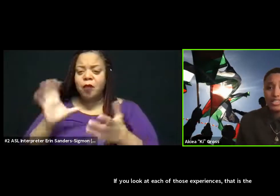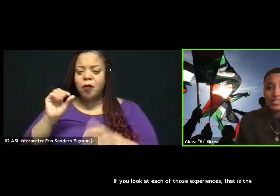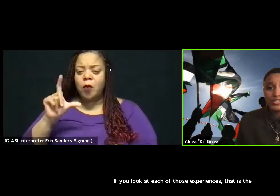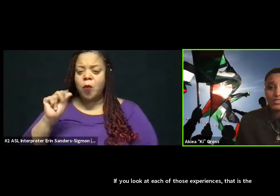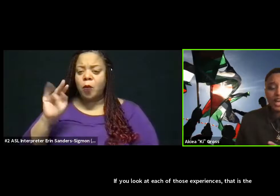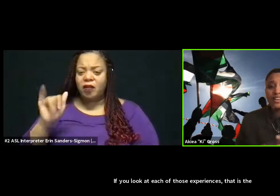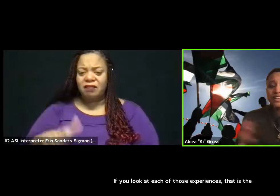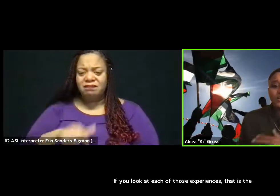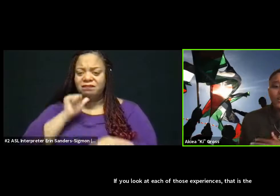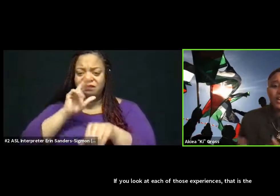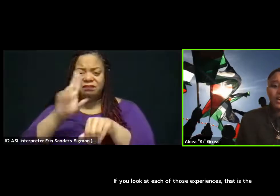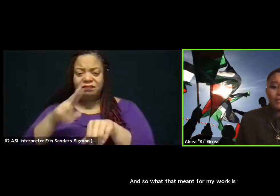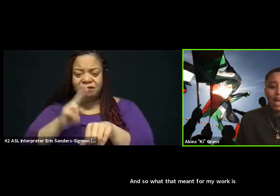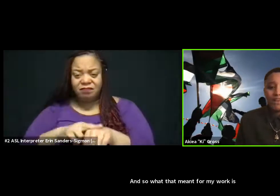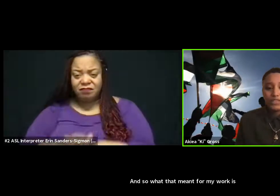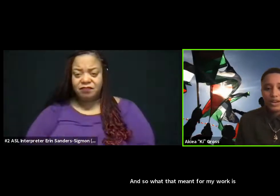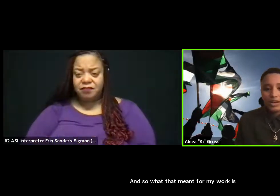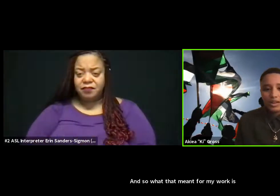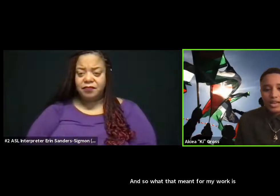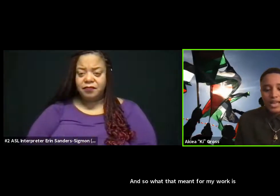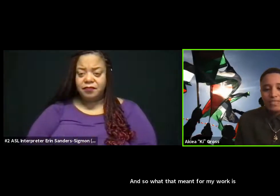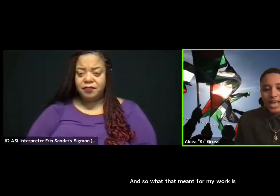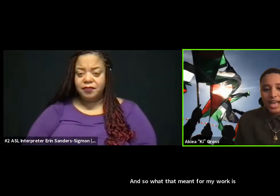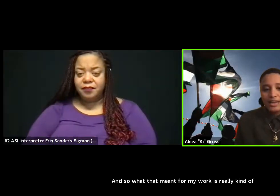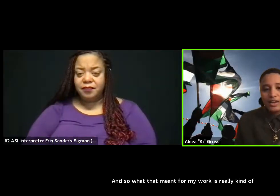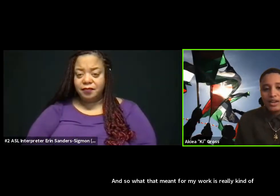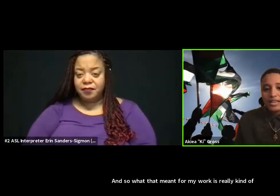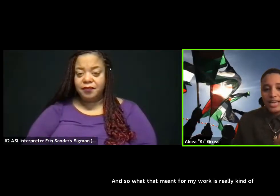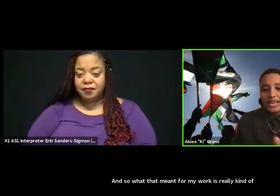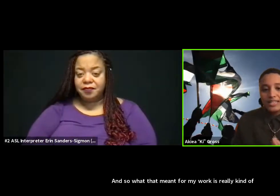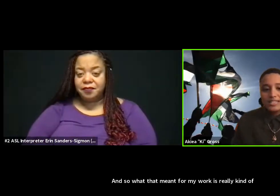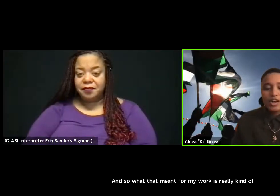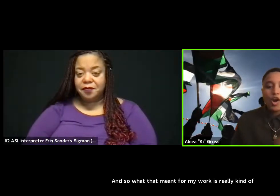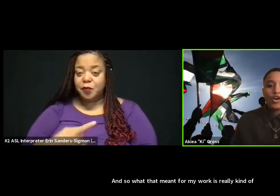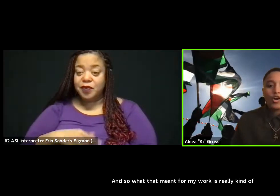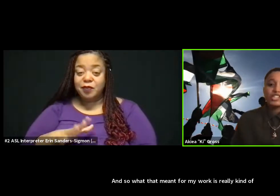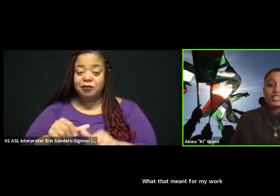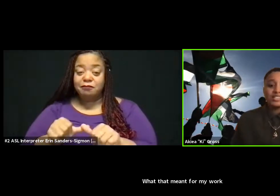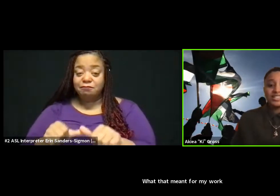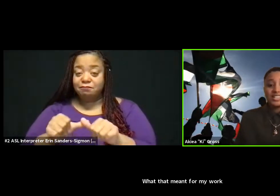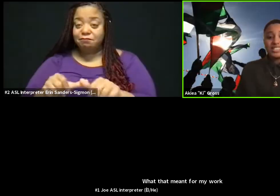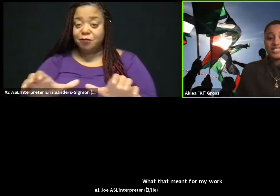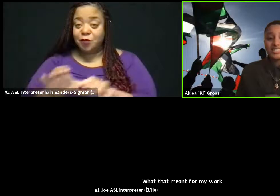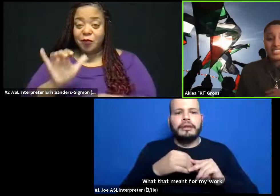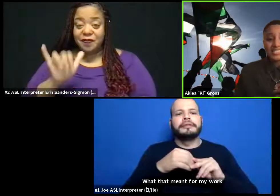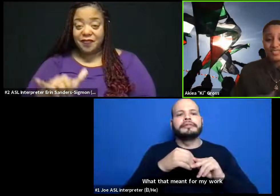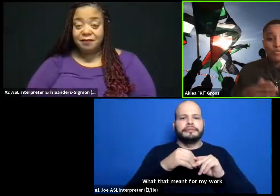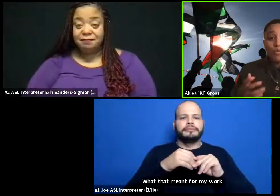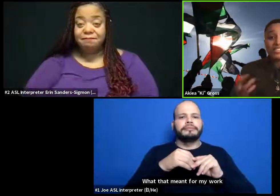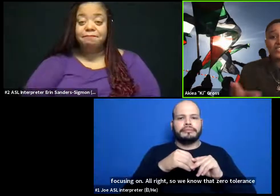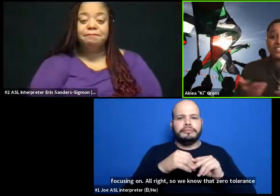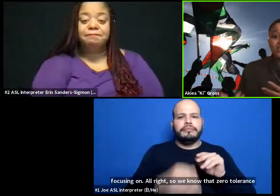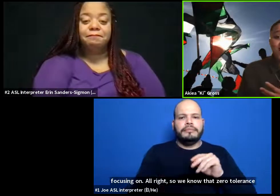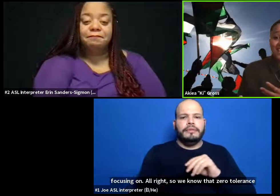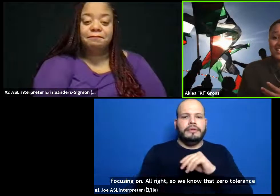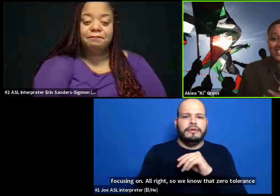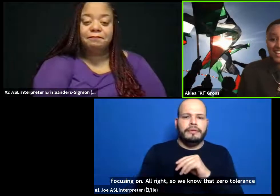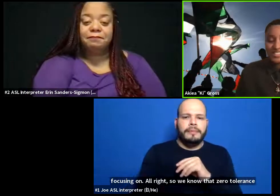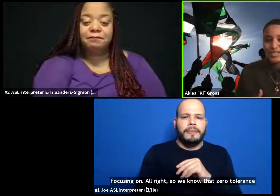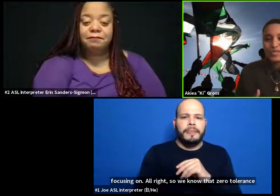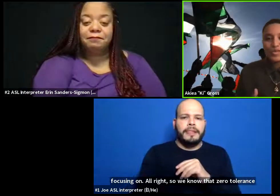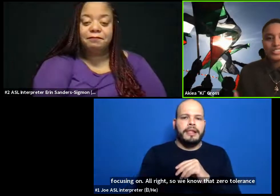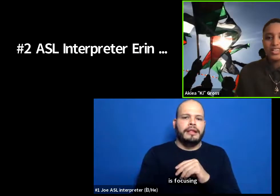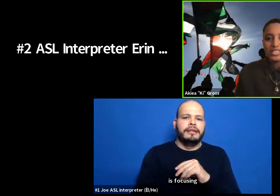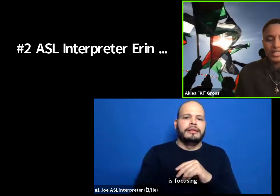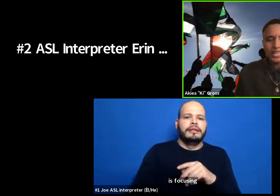and we'll continue to do that after. And that kids aren't just these wards of the state